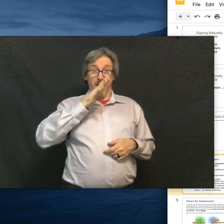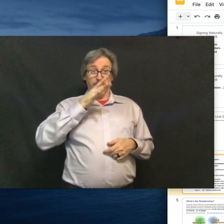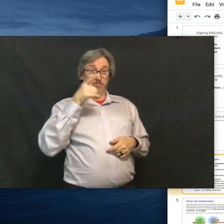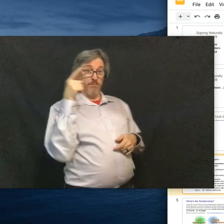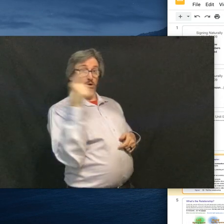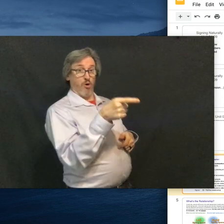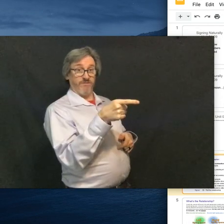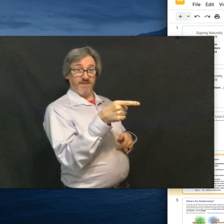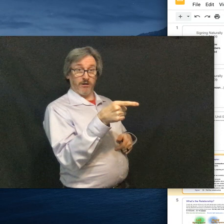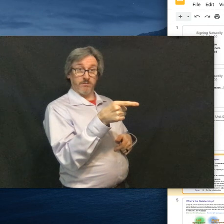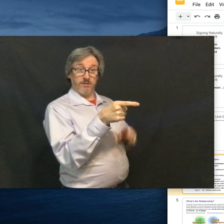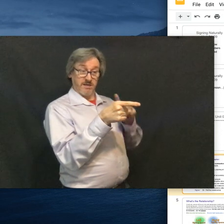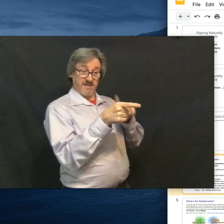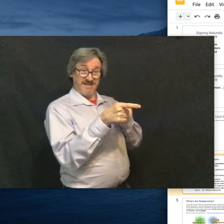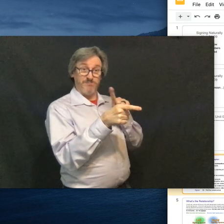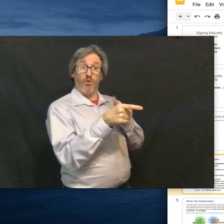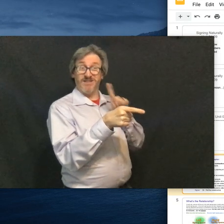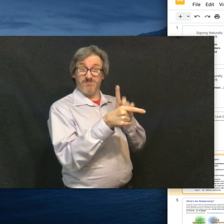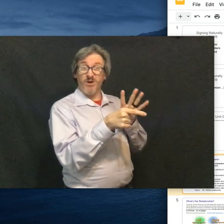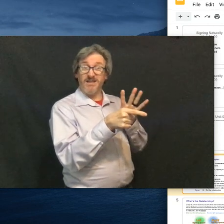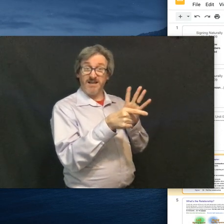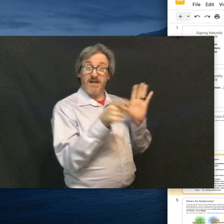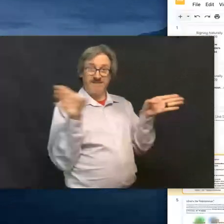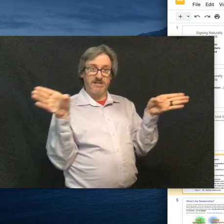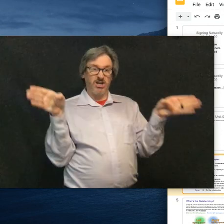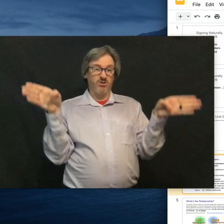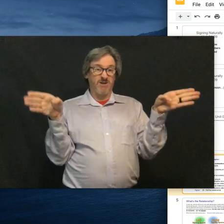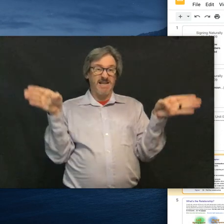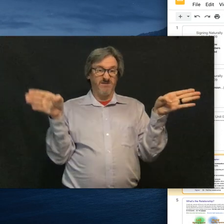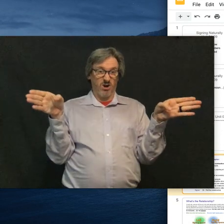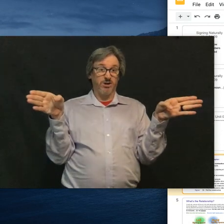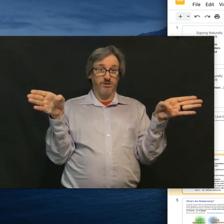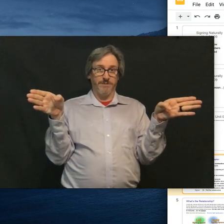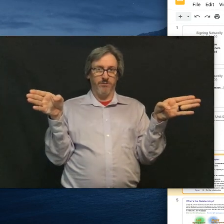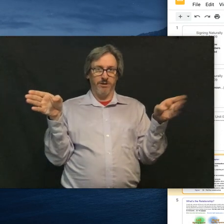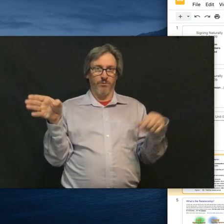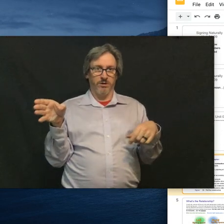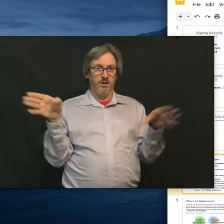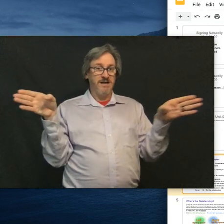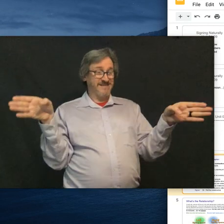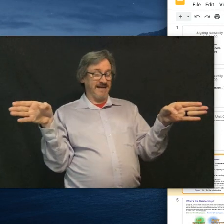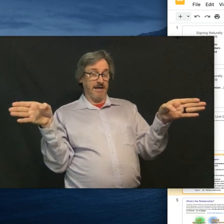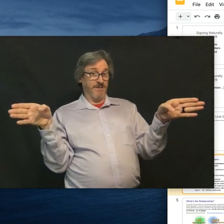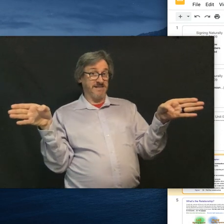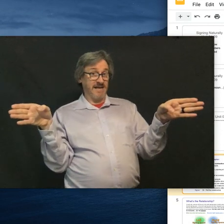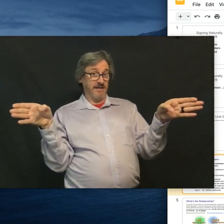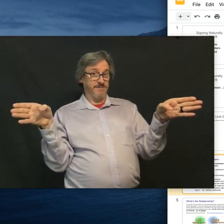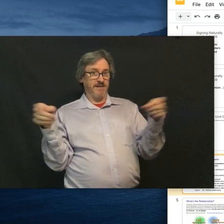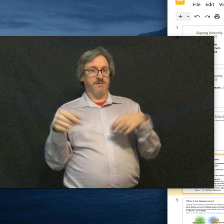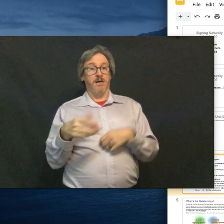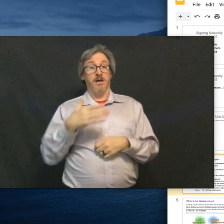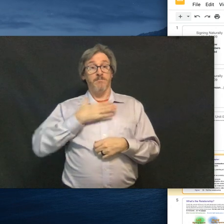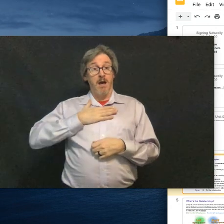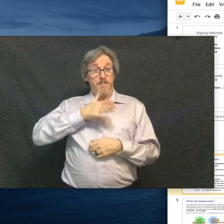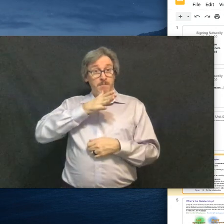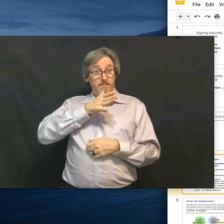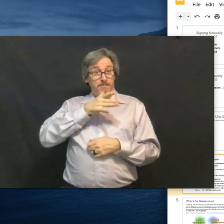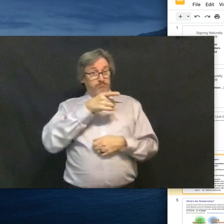my mom over there, this pointing, this contrastive structure is going to be really important. Setting up and signing space.